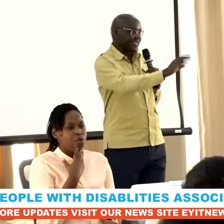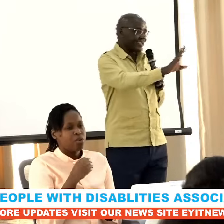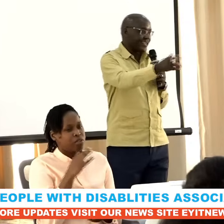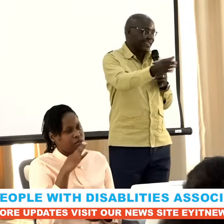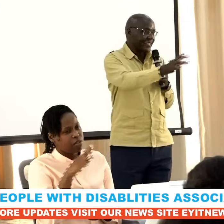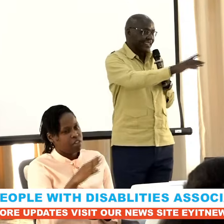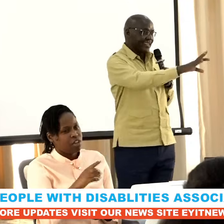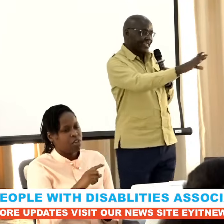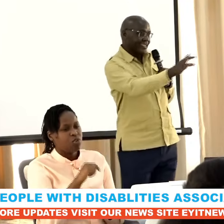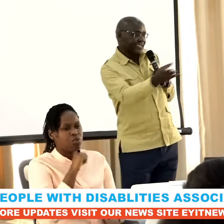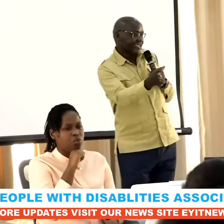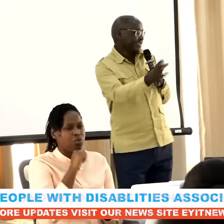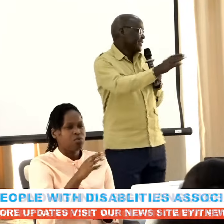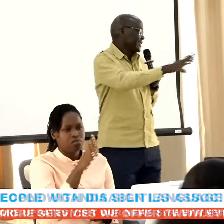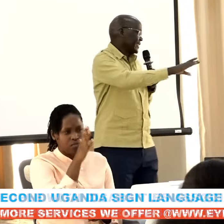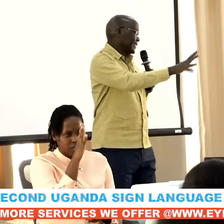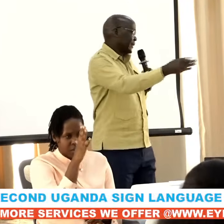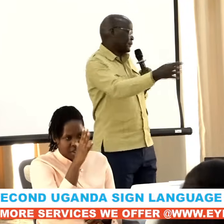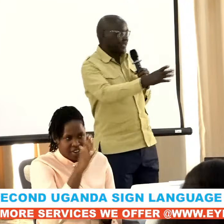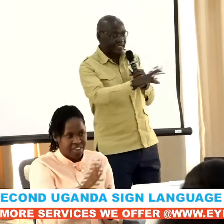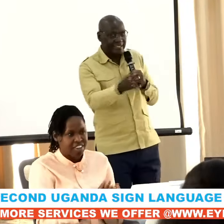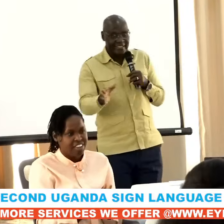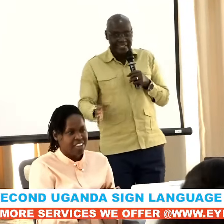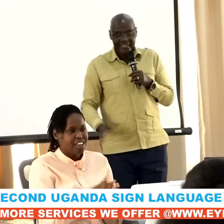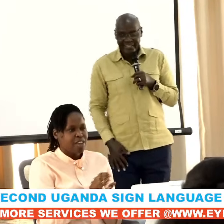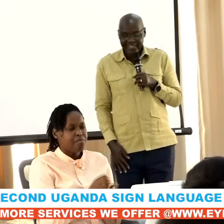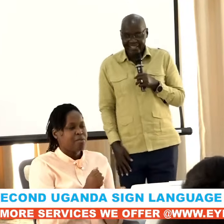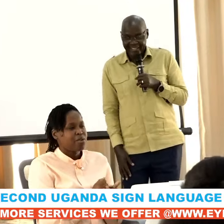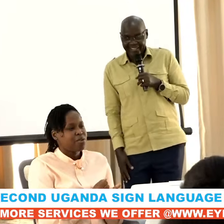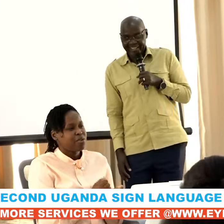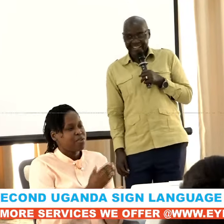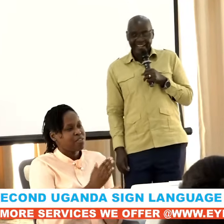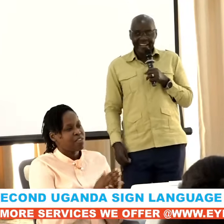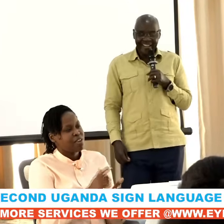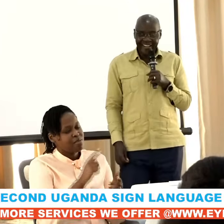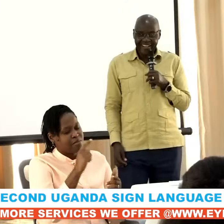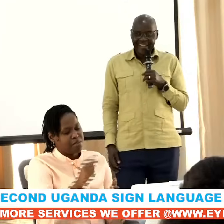sit there, he's interpreting.